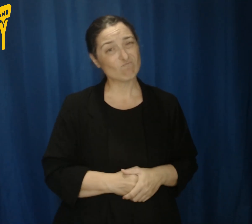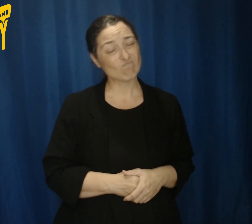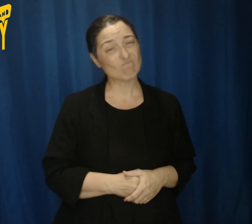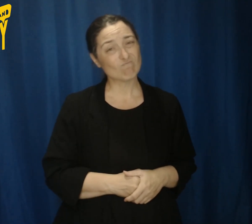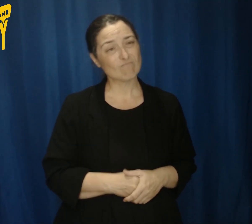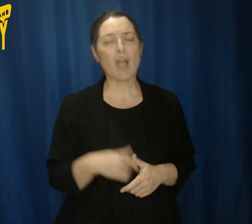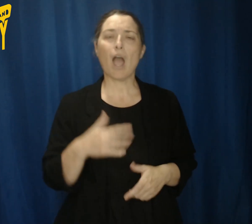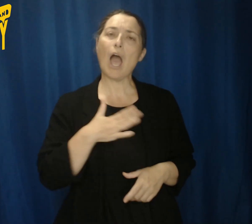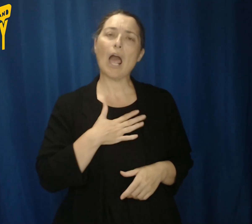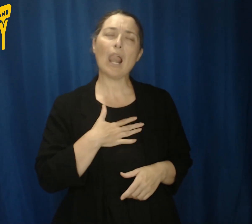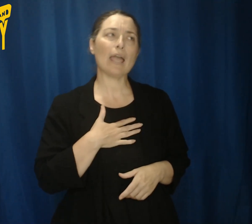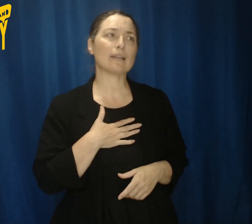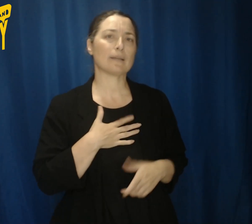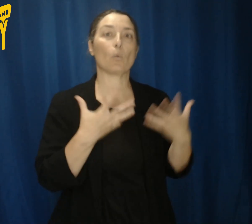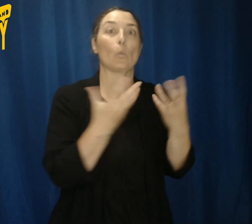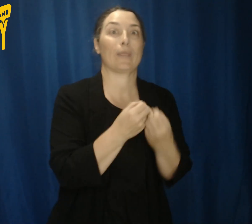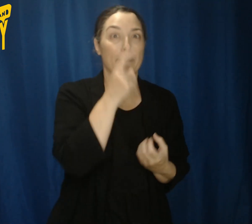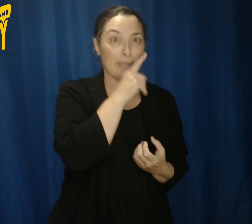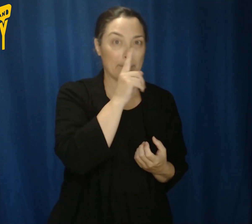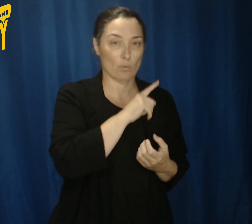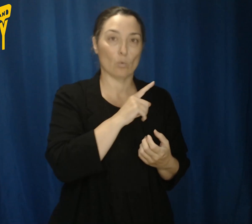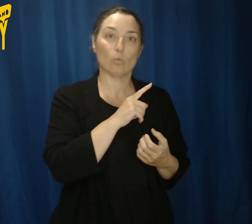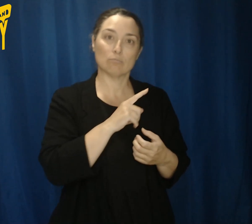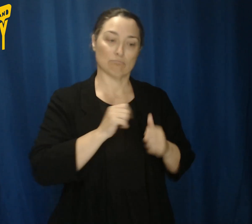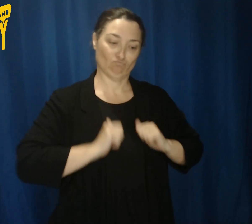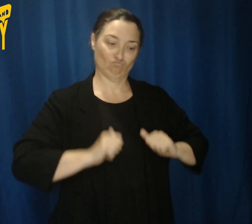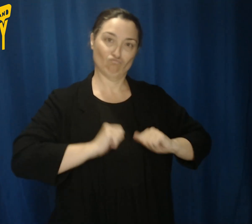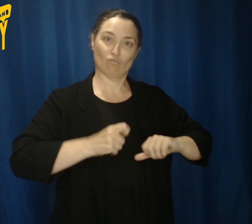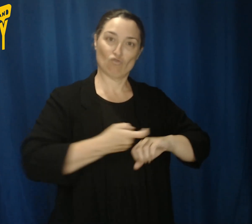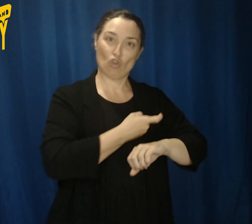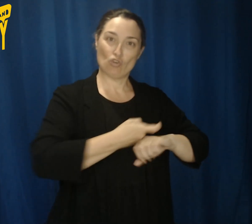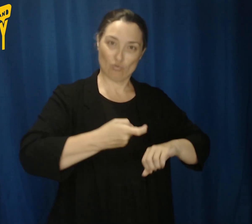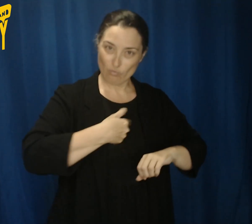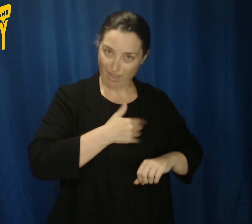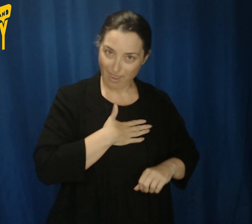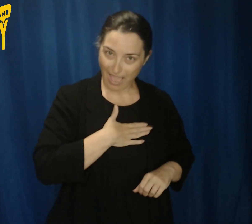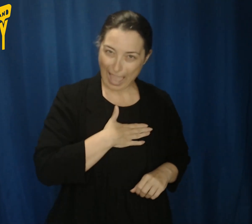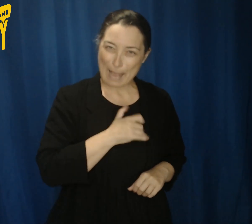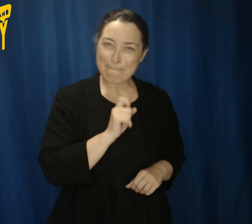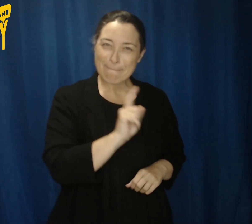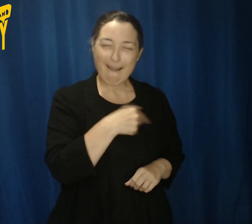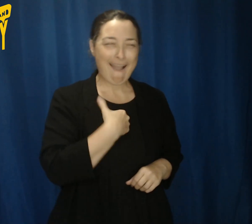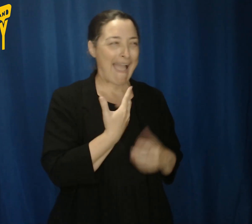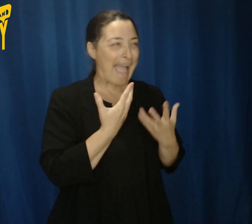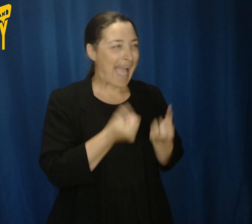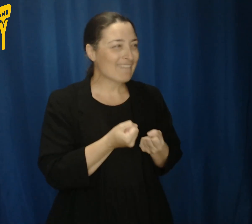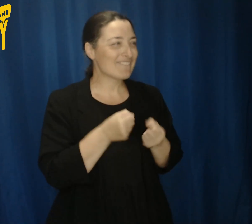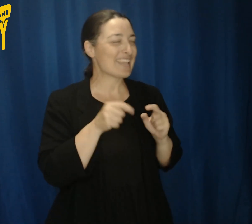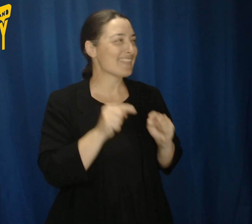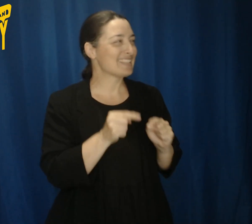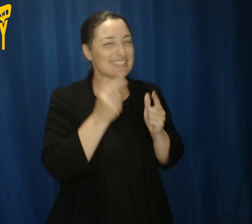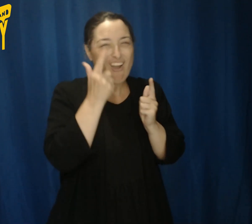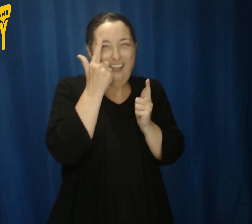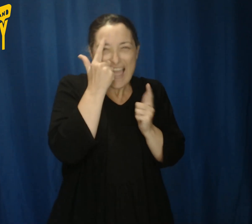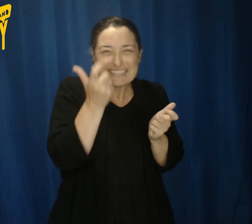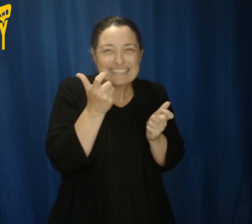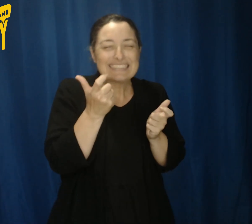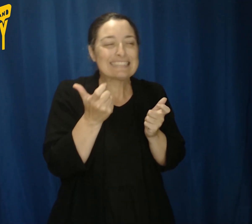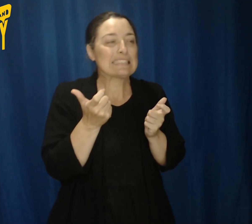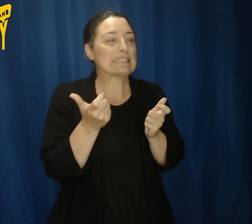people. I love all the rehearsal stuff, don't get me wrong. But I've got this crazy idea that instead